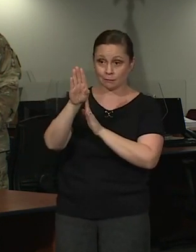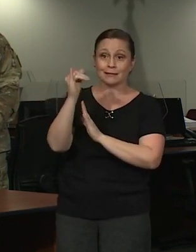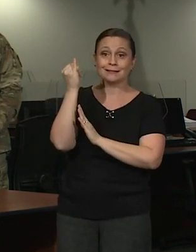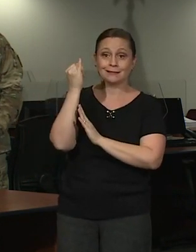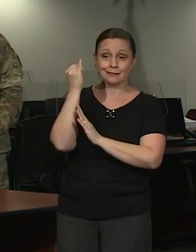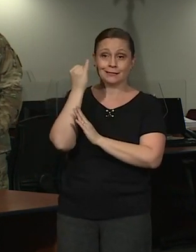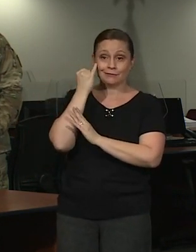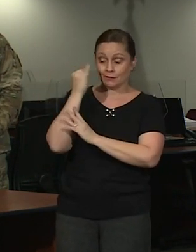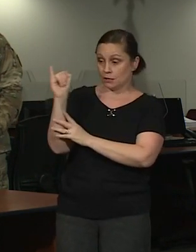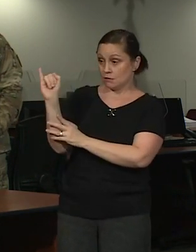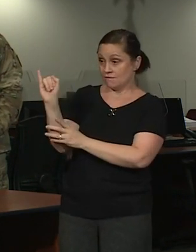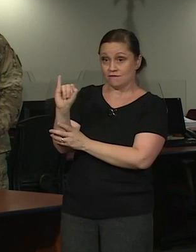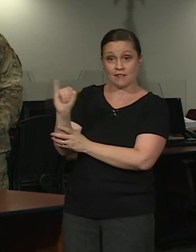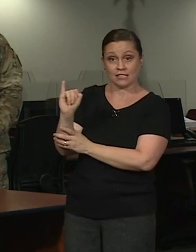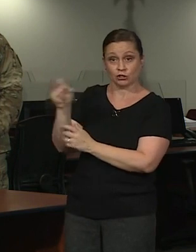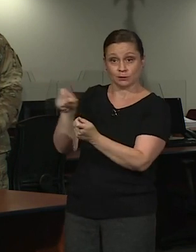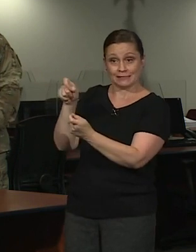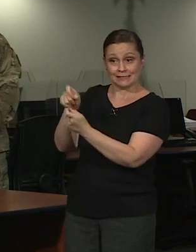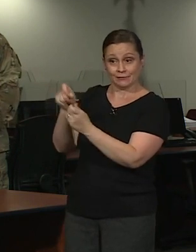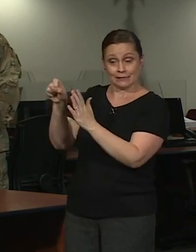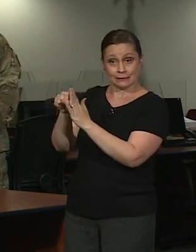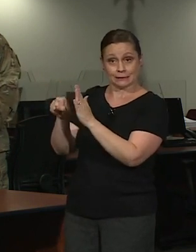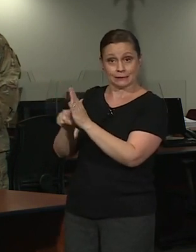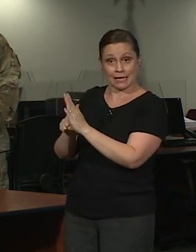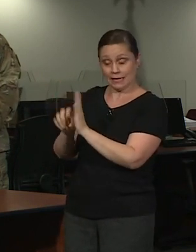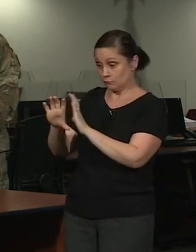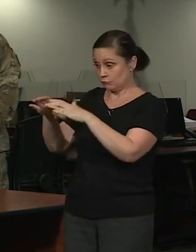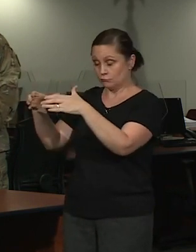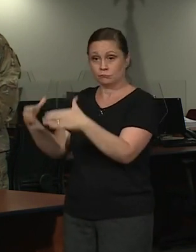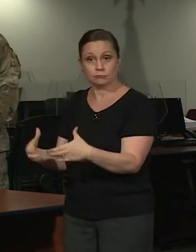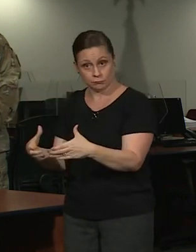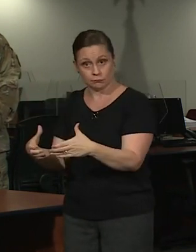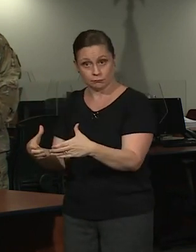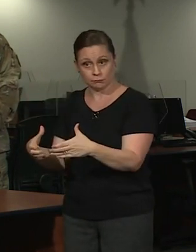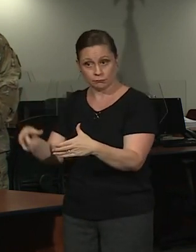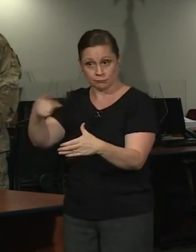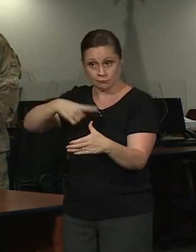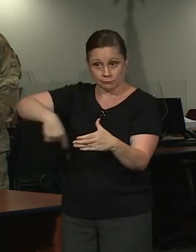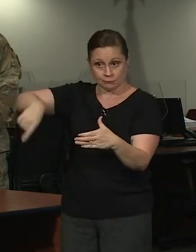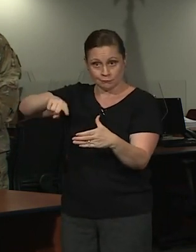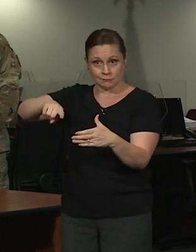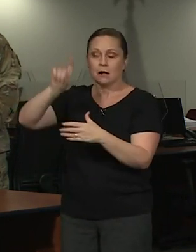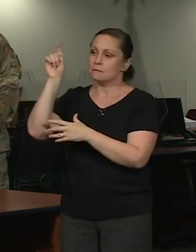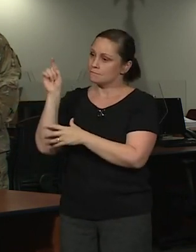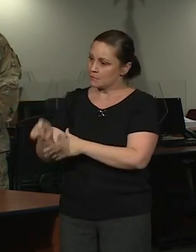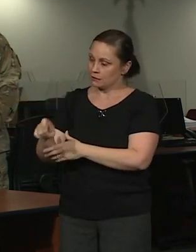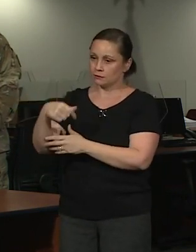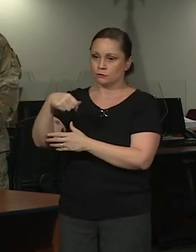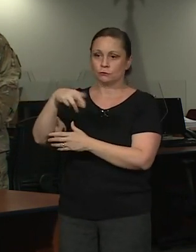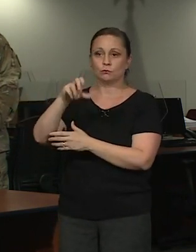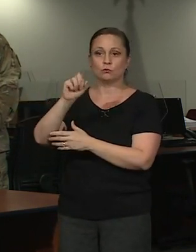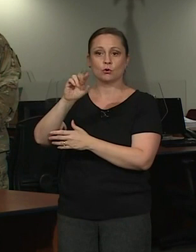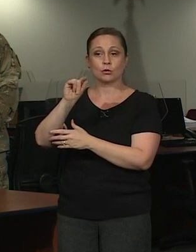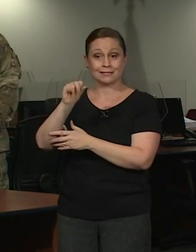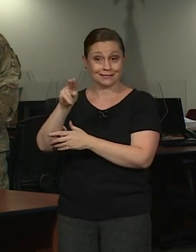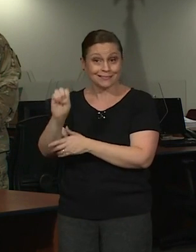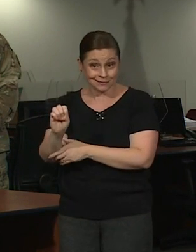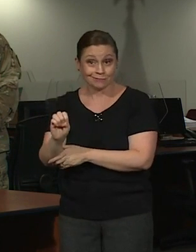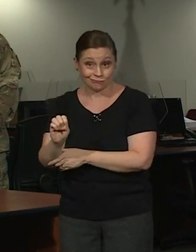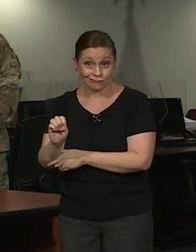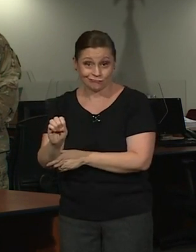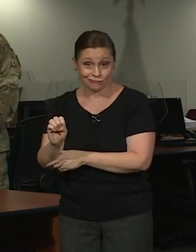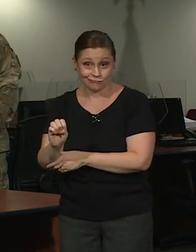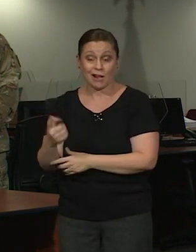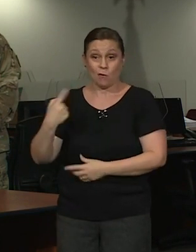infection rate in a certain state gets to a certain level, then those people will be quarantined. Well, we're one of, I think, about 10